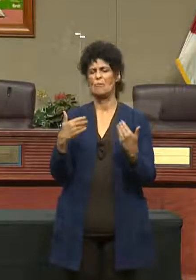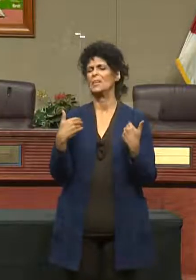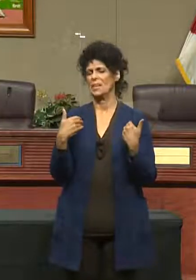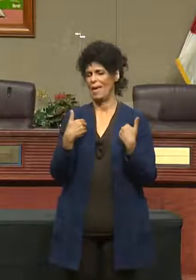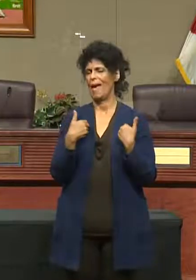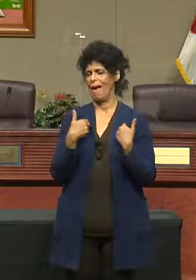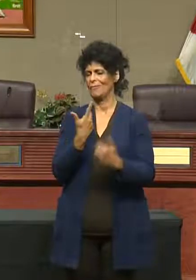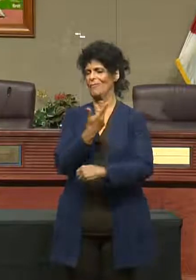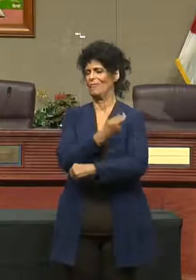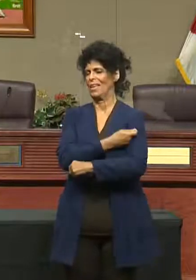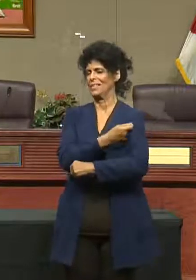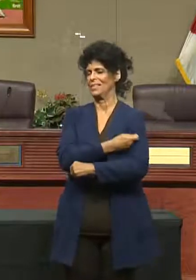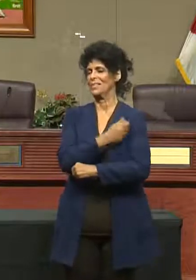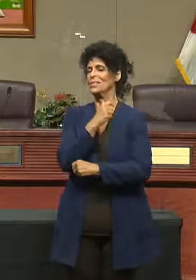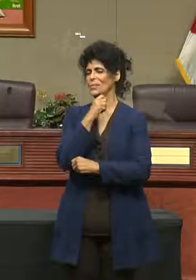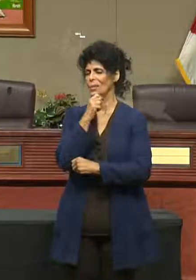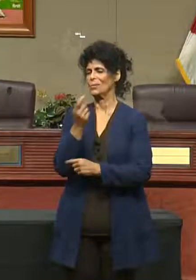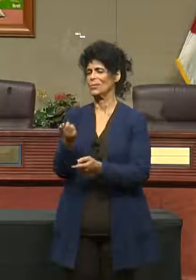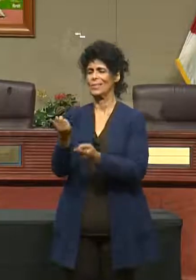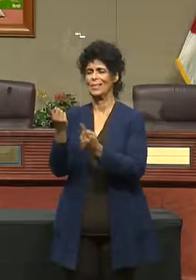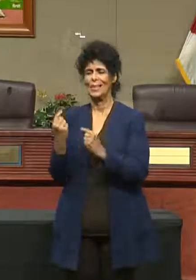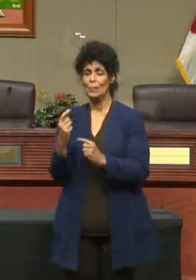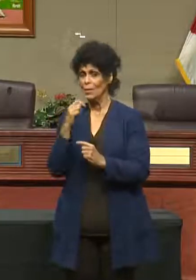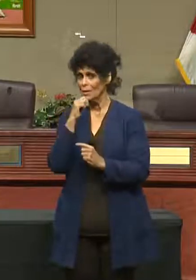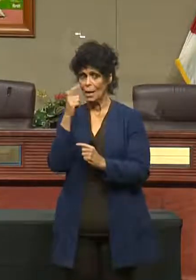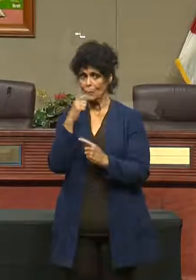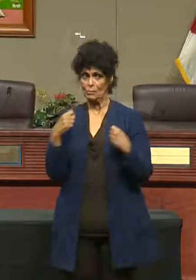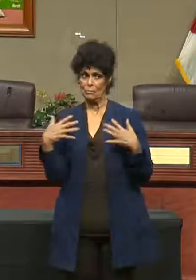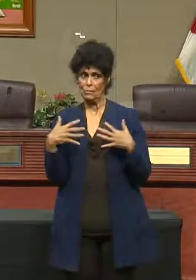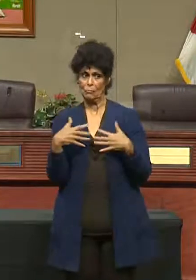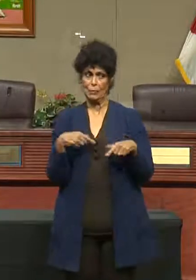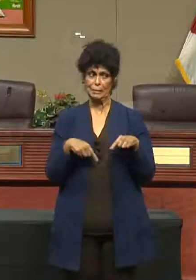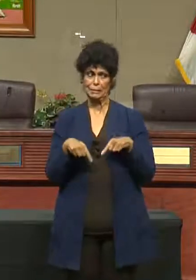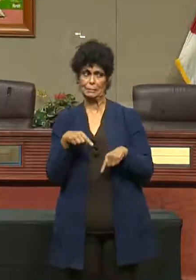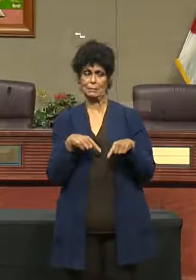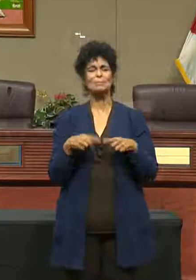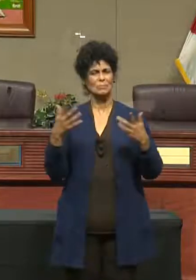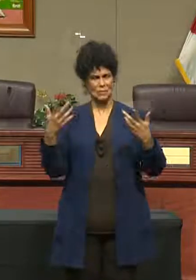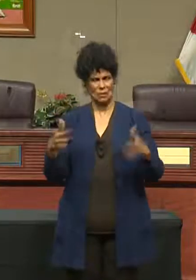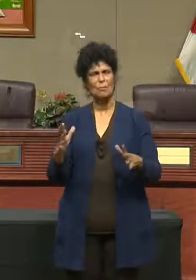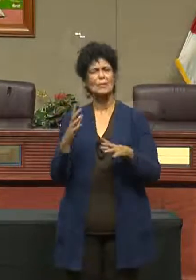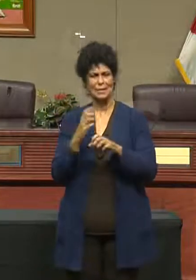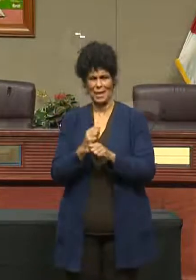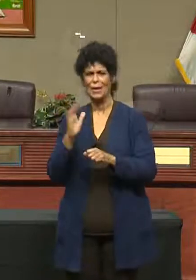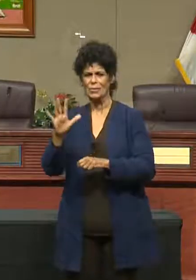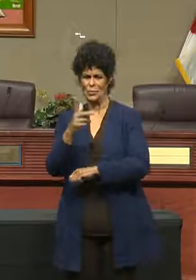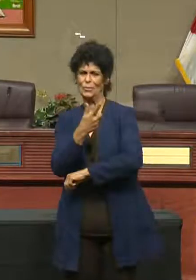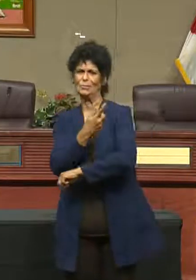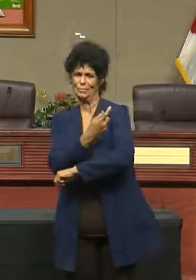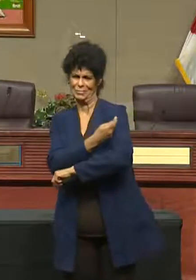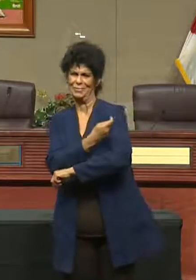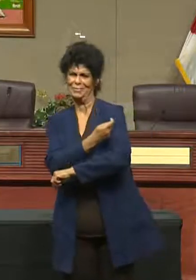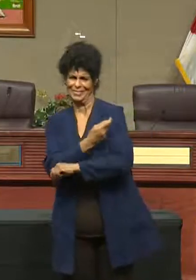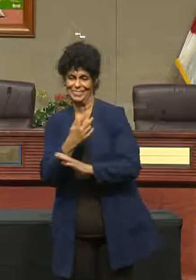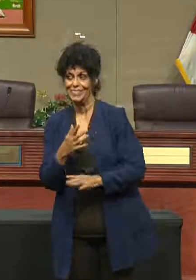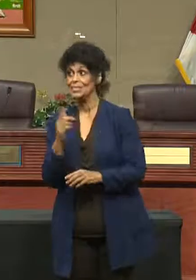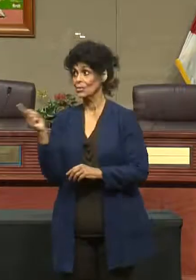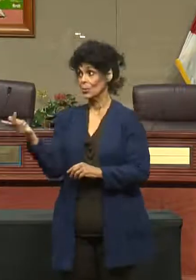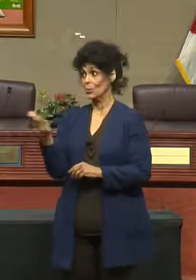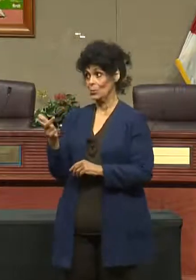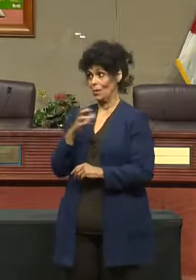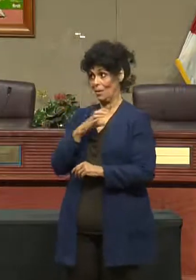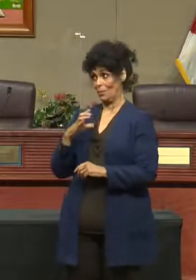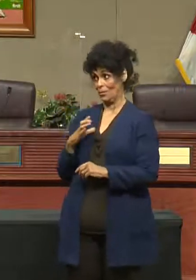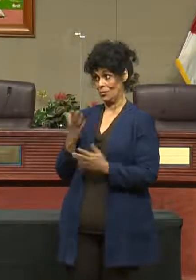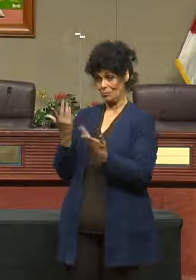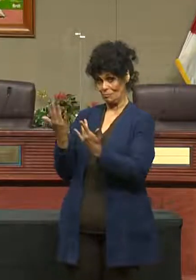so it's not because she is afraid to receive it. She's already received it. So, commissioners, stand by. We'll be with you in